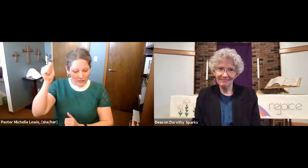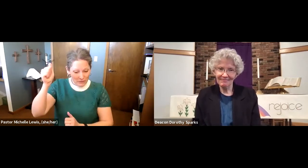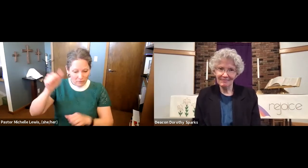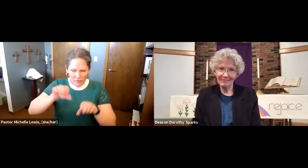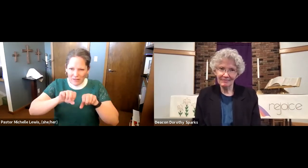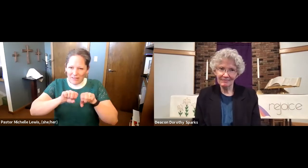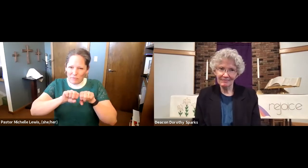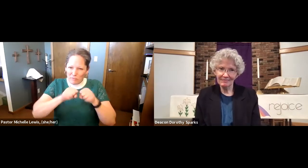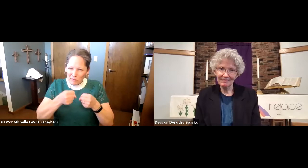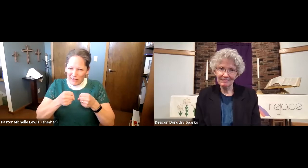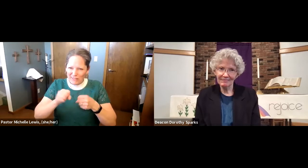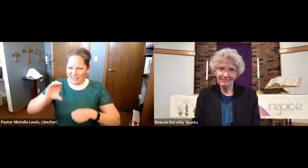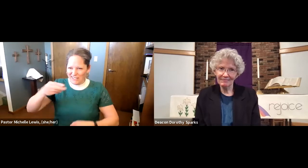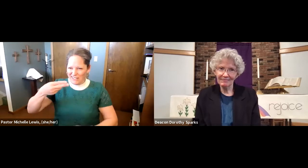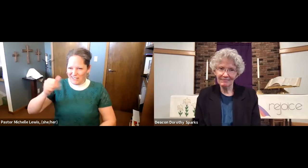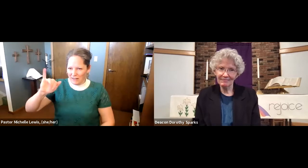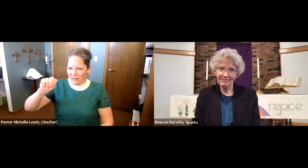Michelle,